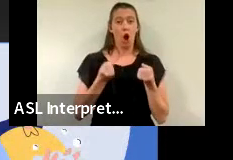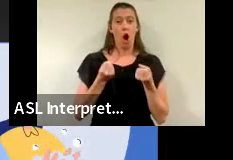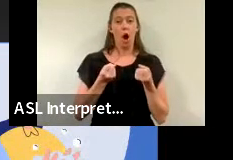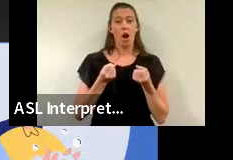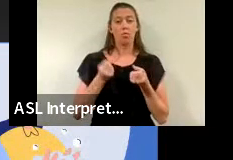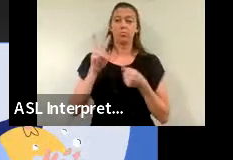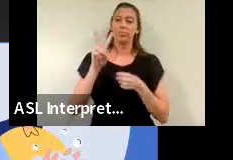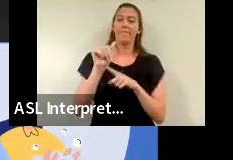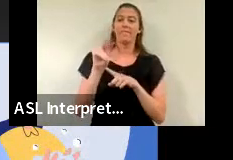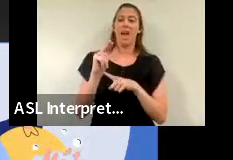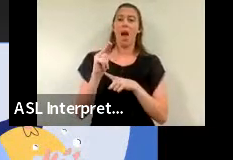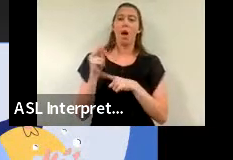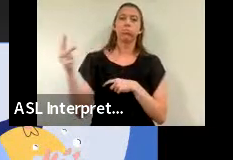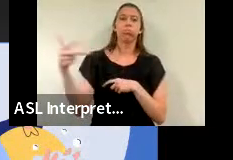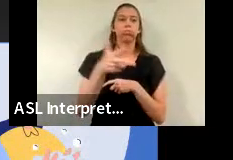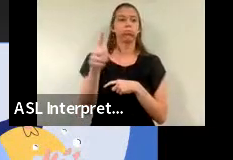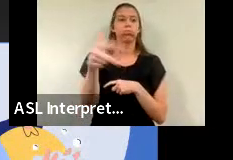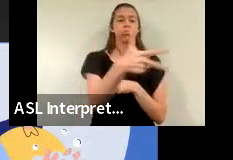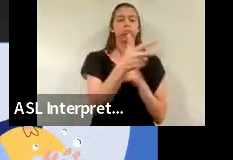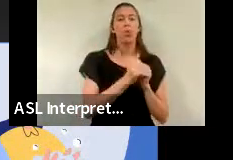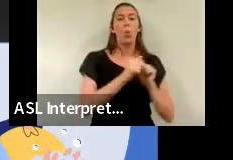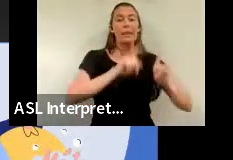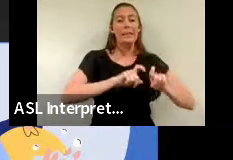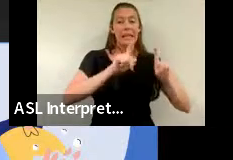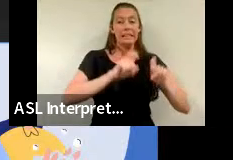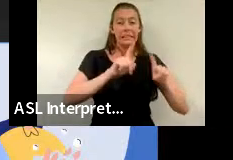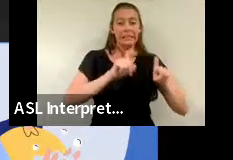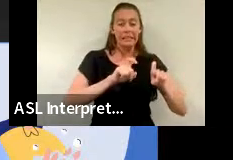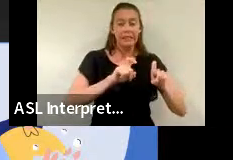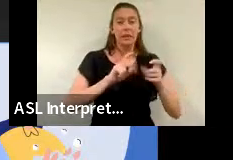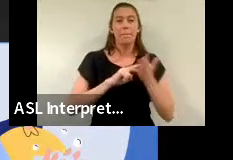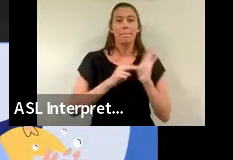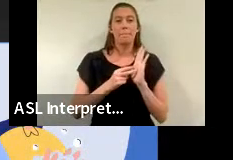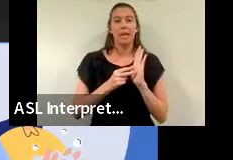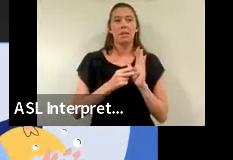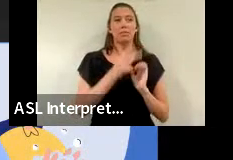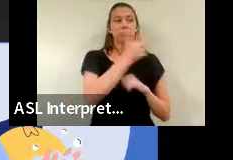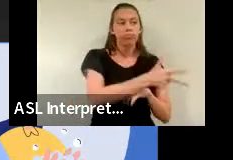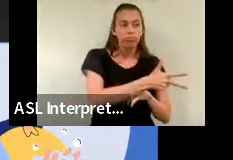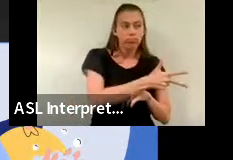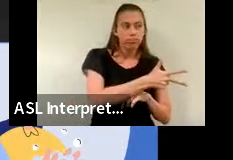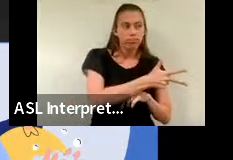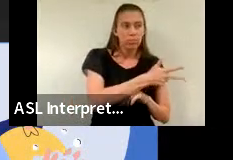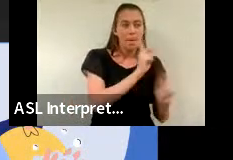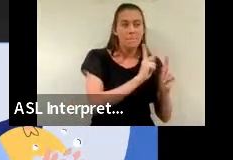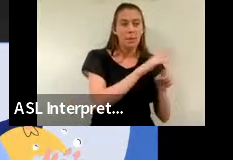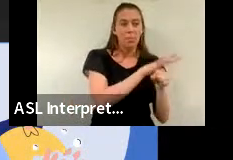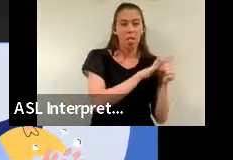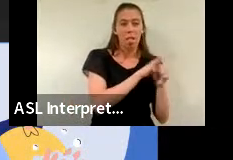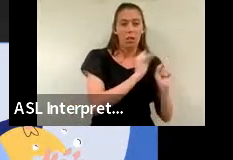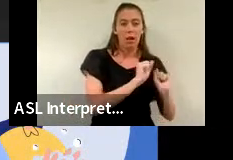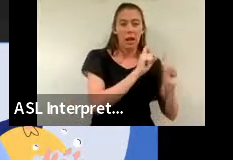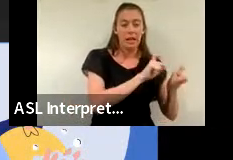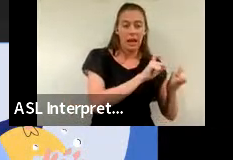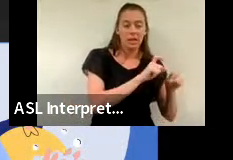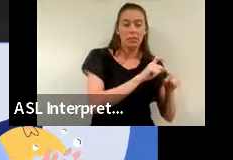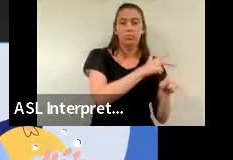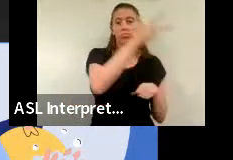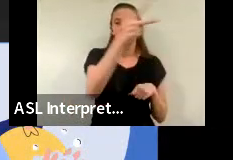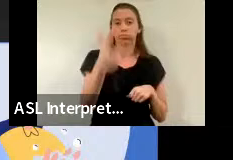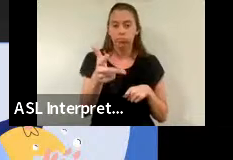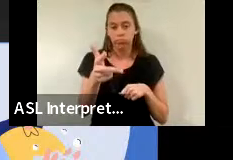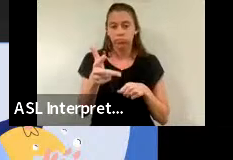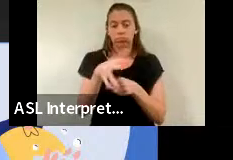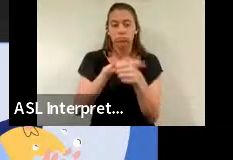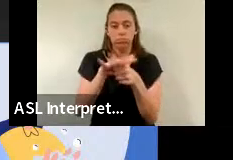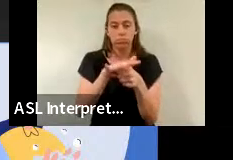a case-by-case basis for smaller batch testing events, as well as at times individual testing